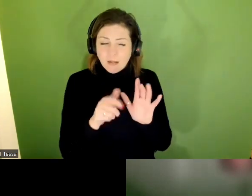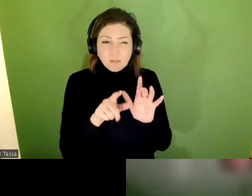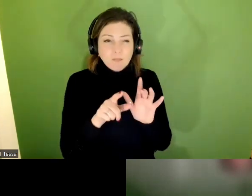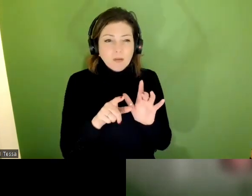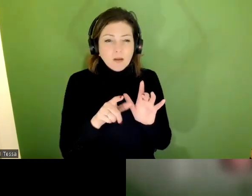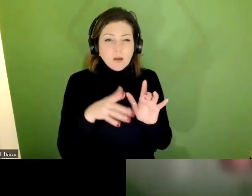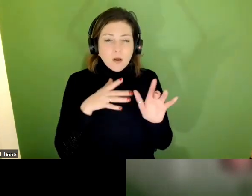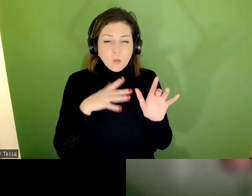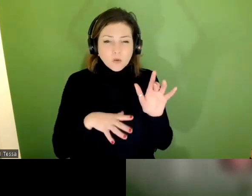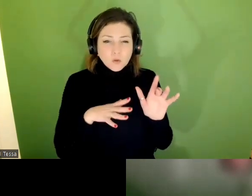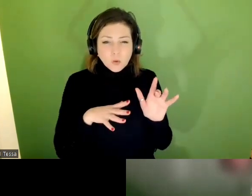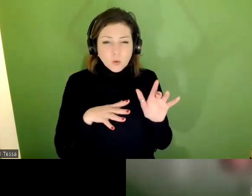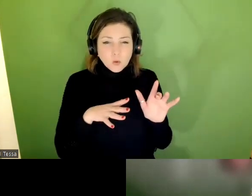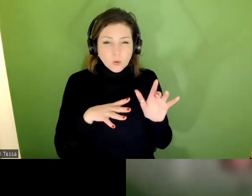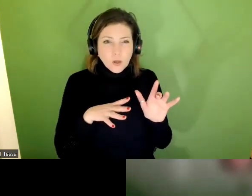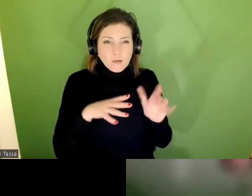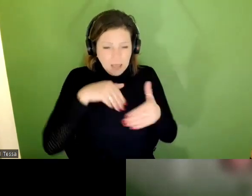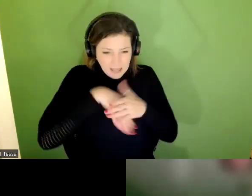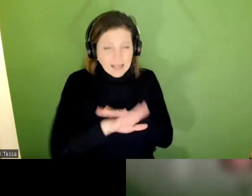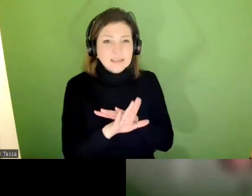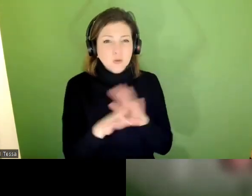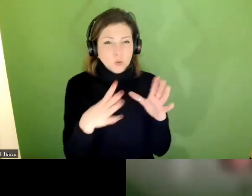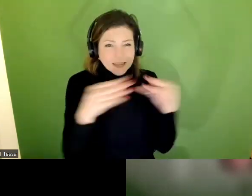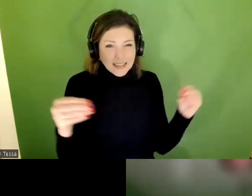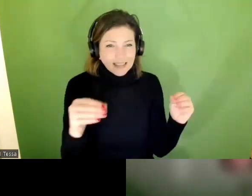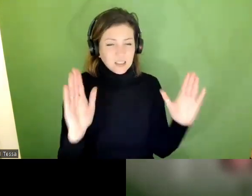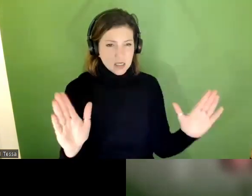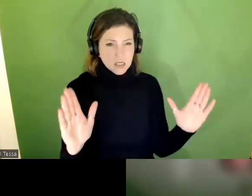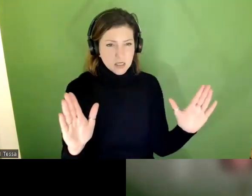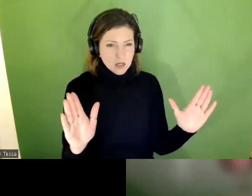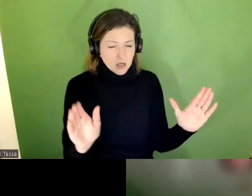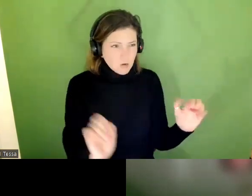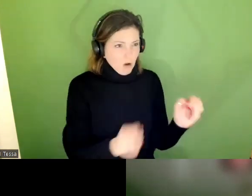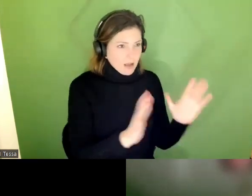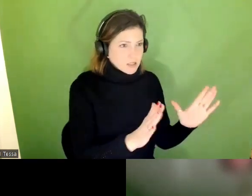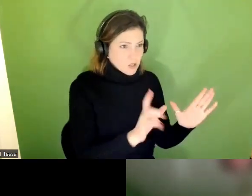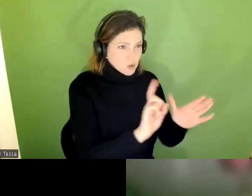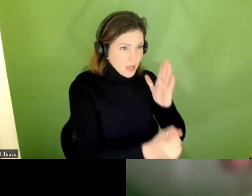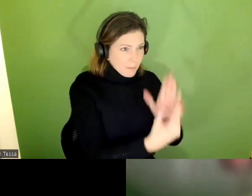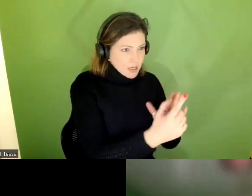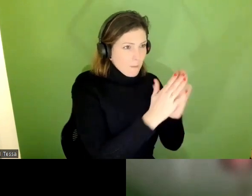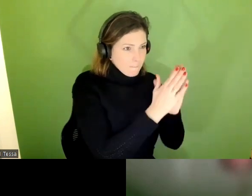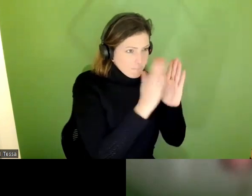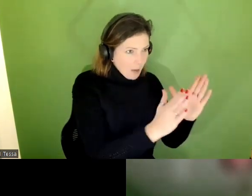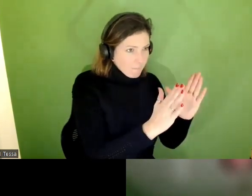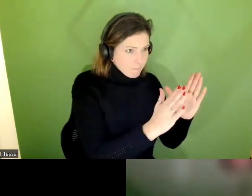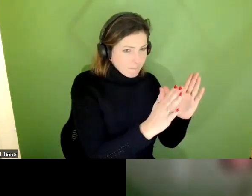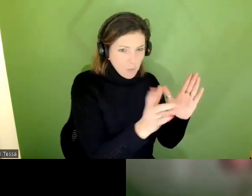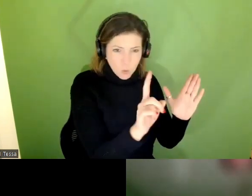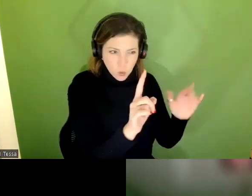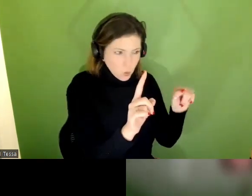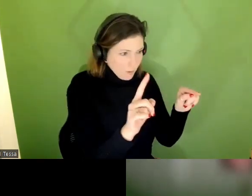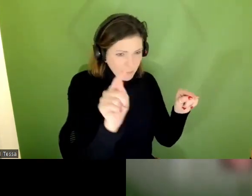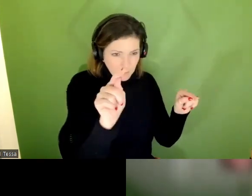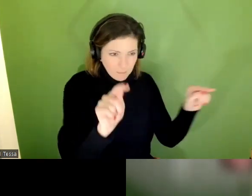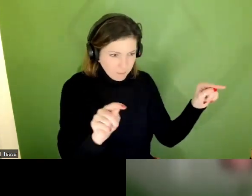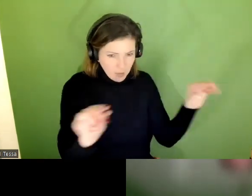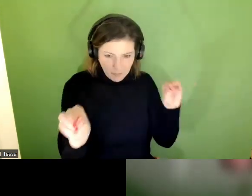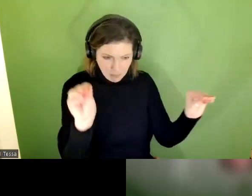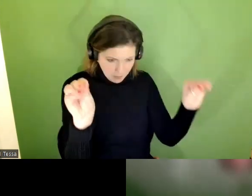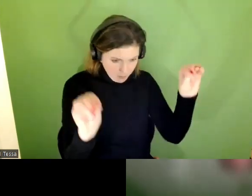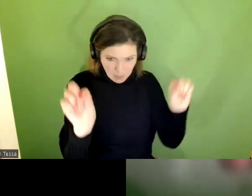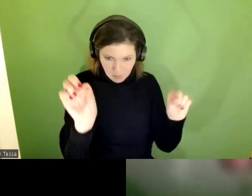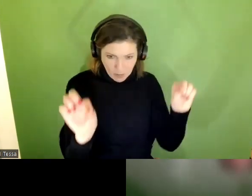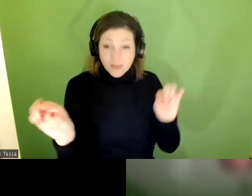want to get into the scene, and that kind of actually serves me quite well in this series, particularly because it's I think